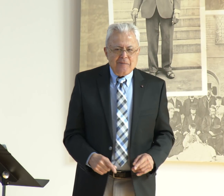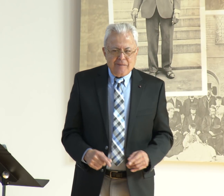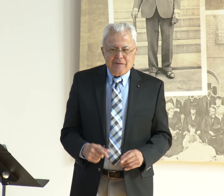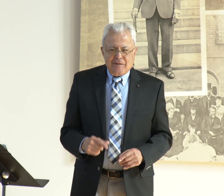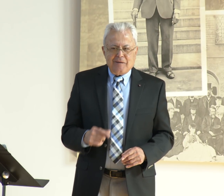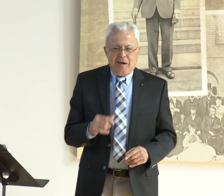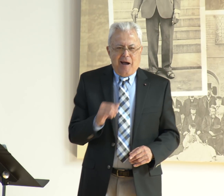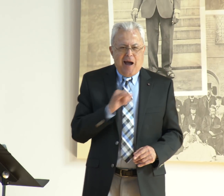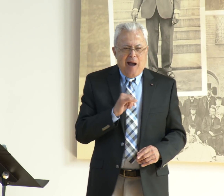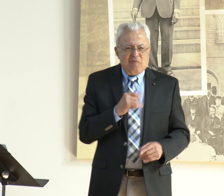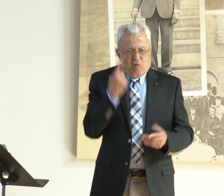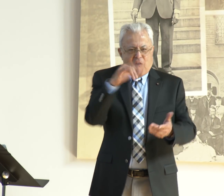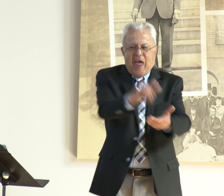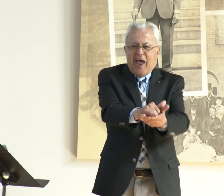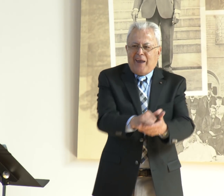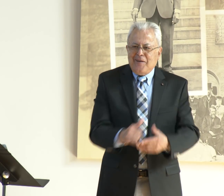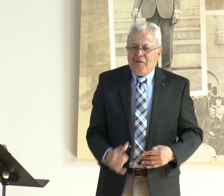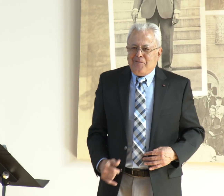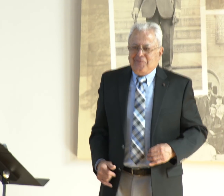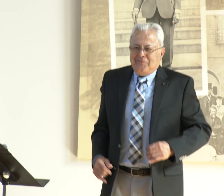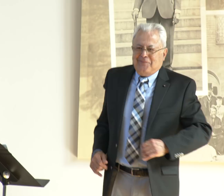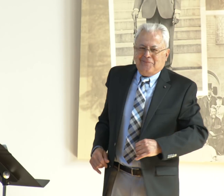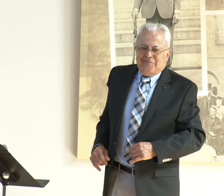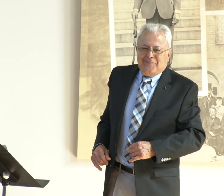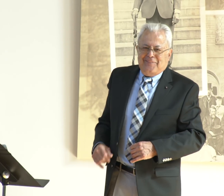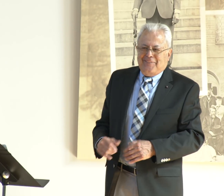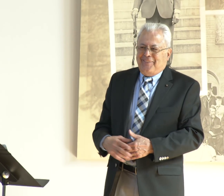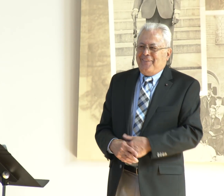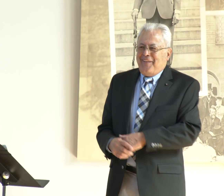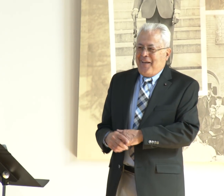for 2 hours without saying a word. I believe it.